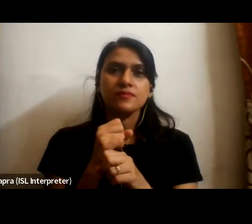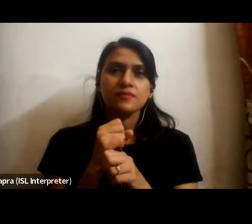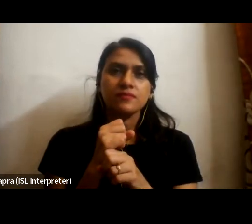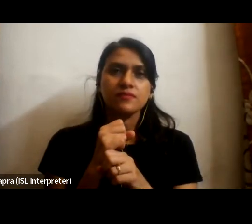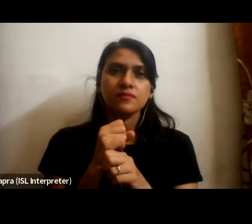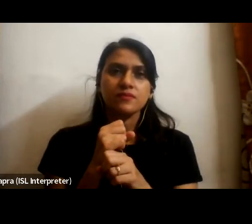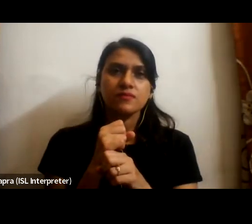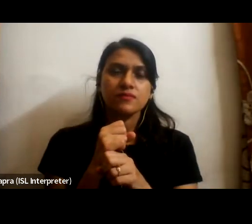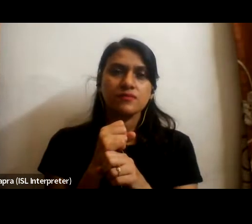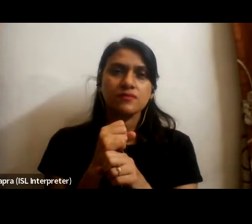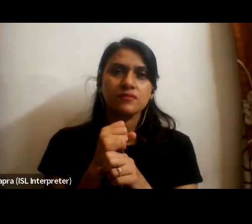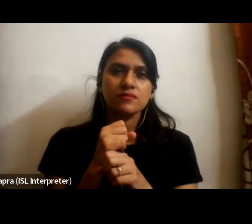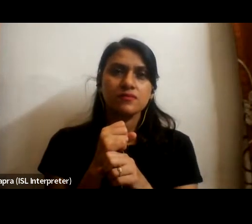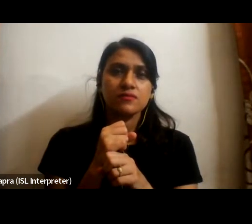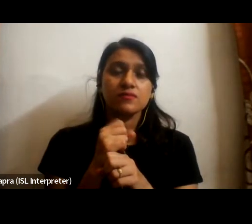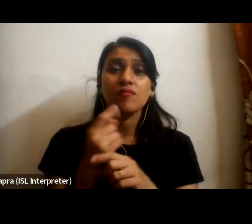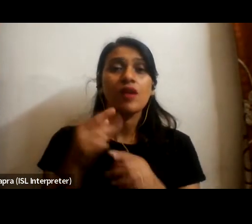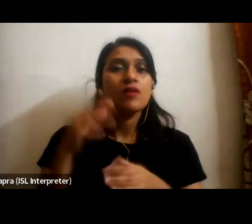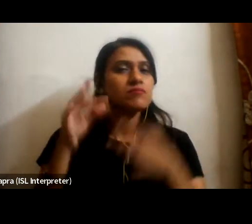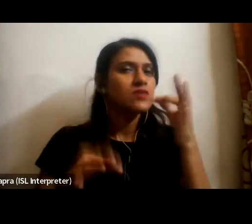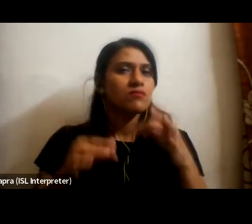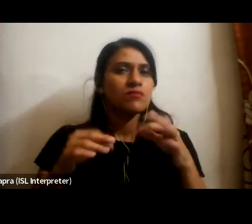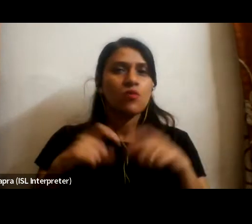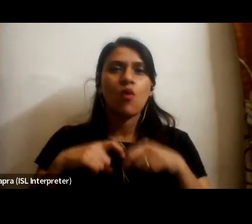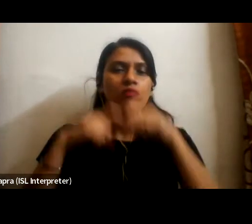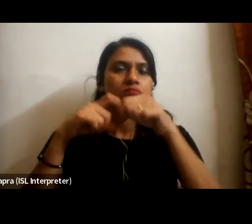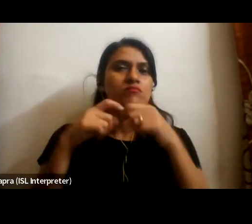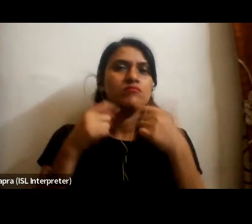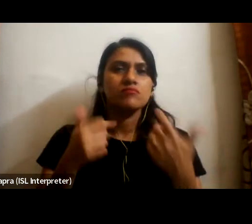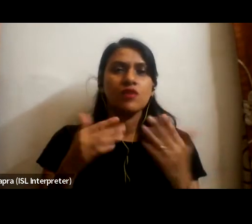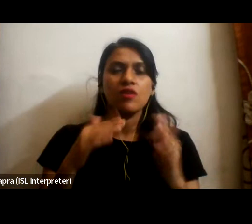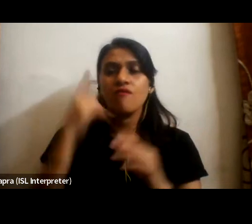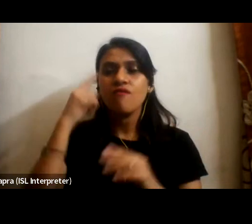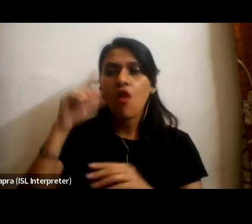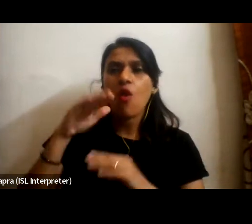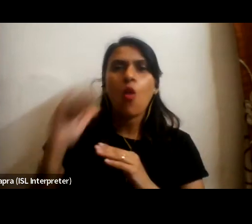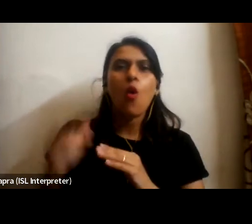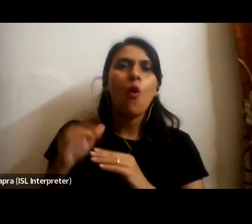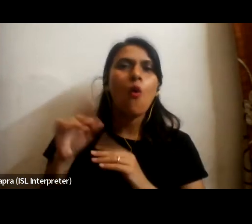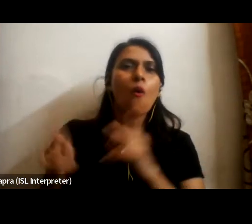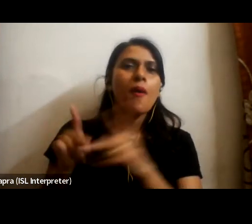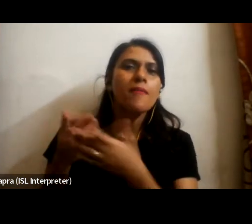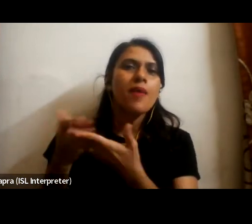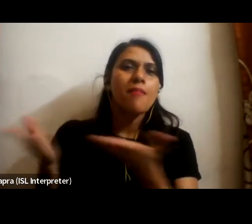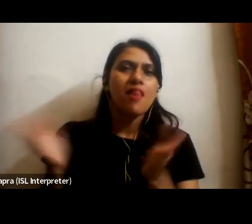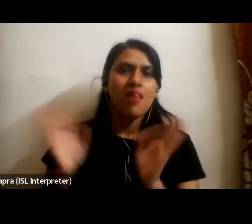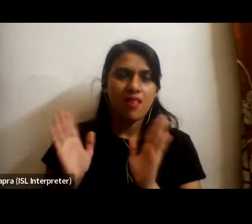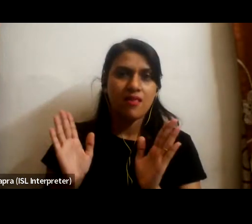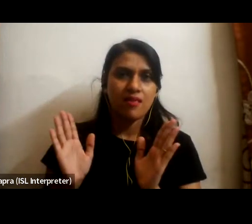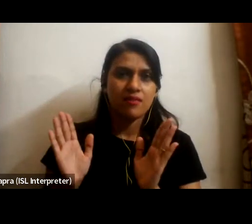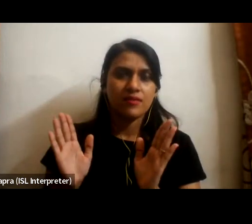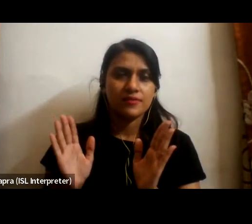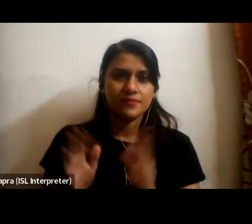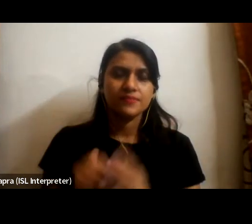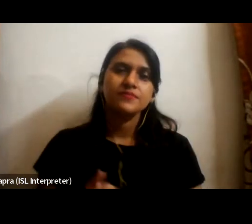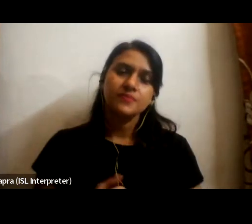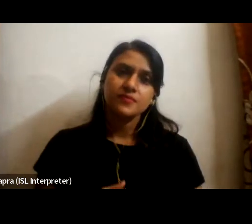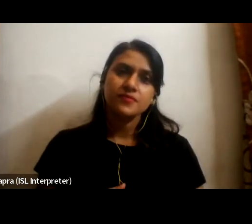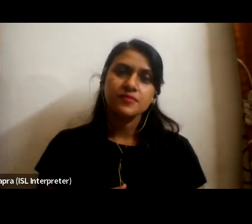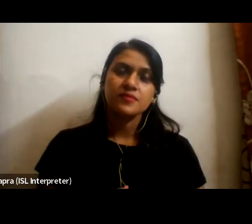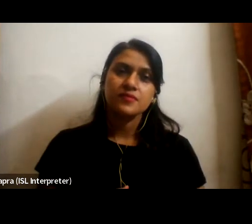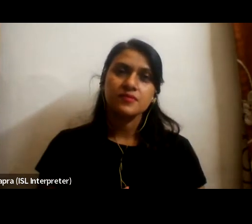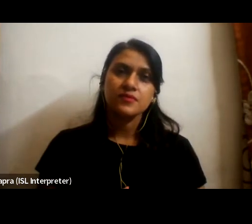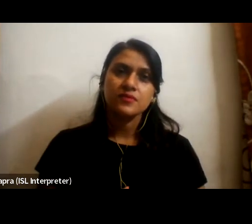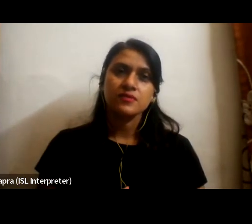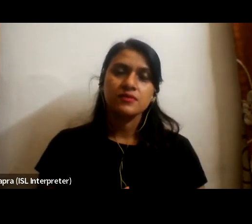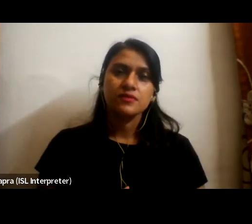not having good quality justice at the lower levels. At the same time, it crowds out the most